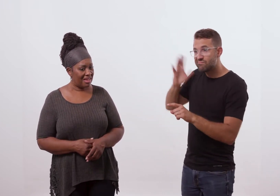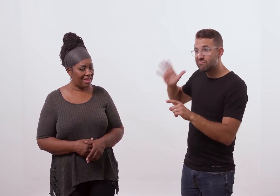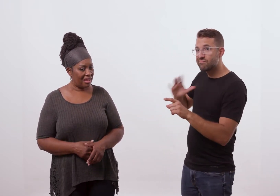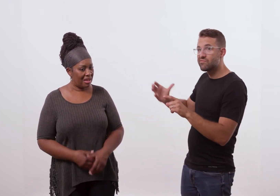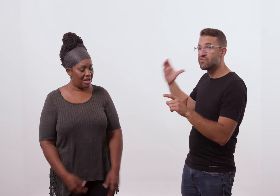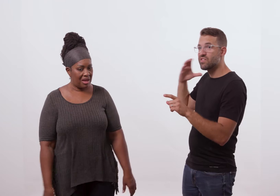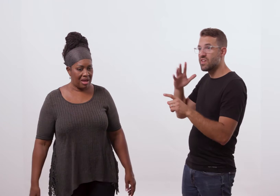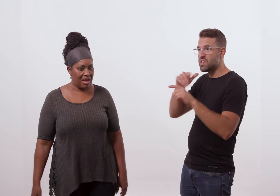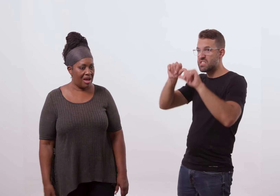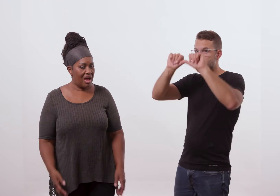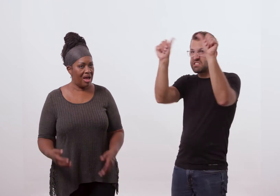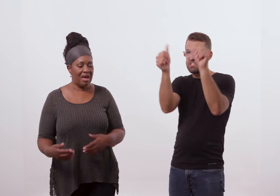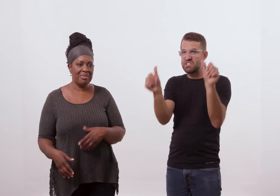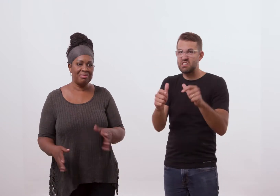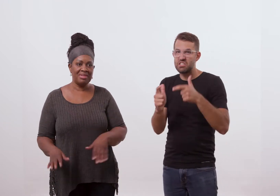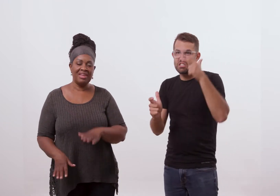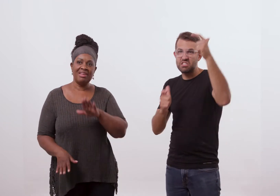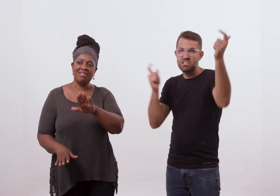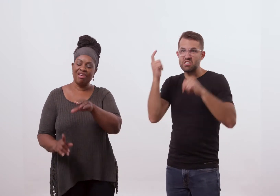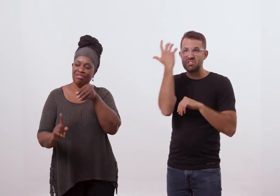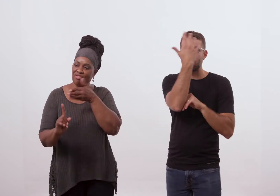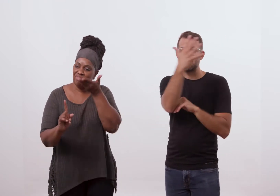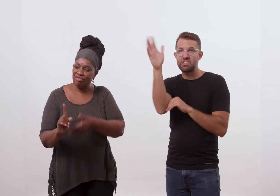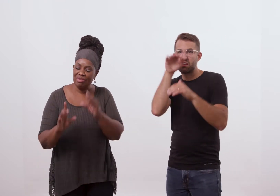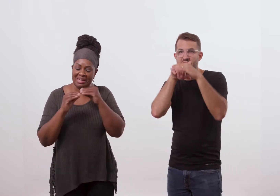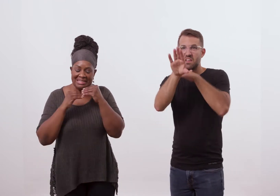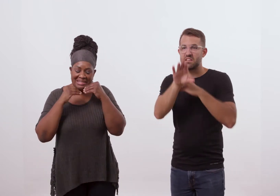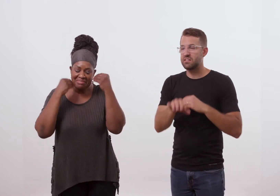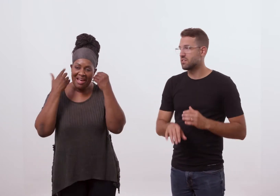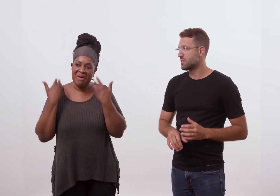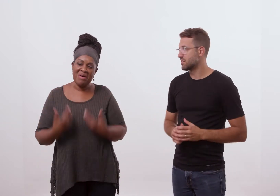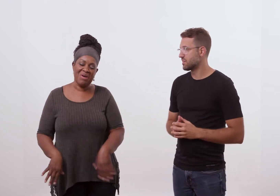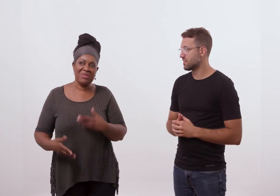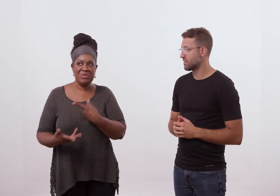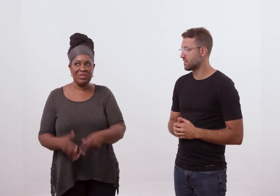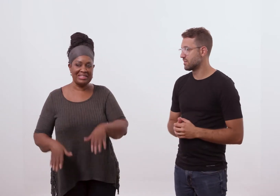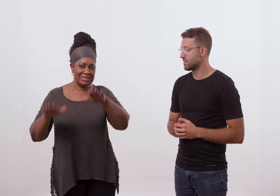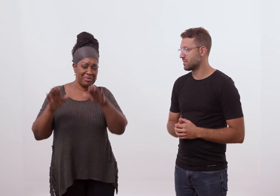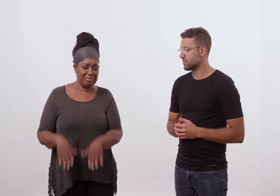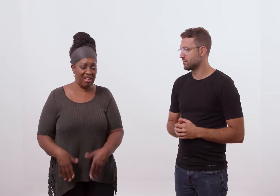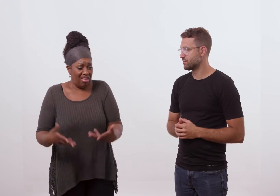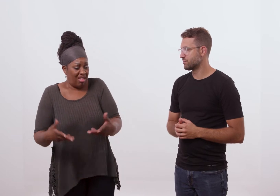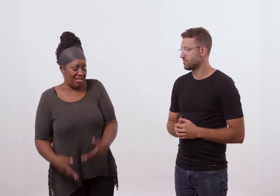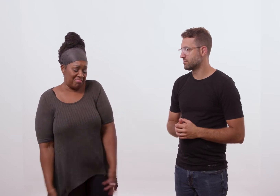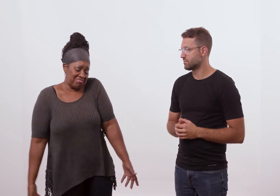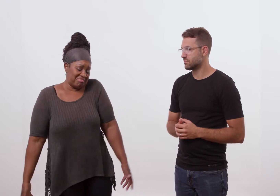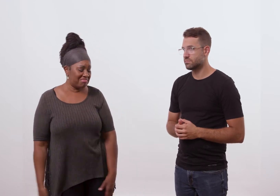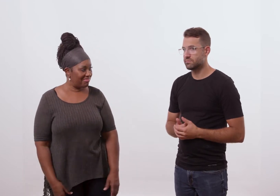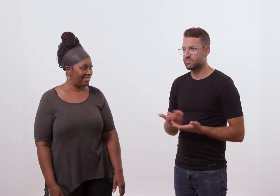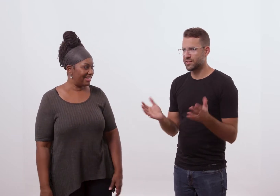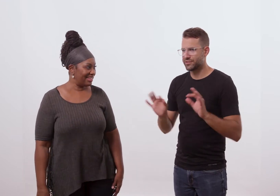at his beaming smile. He's lost the bet. Well, who likes to eat skinny old desert hare